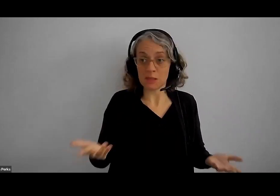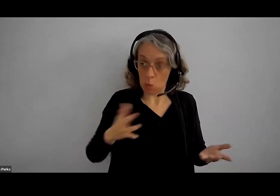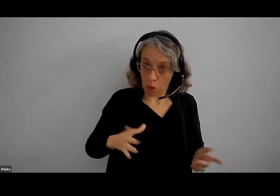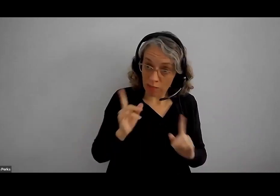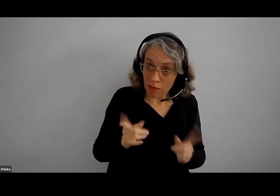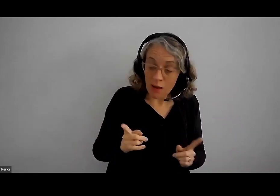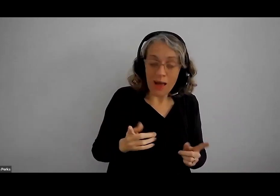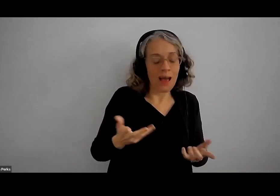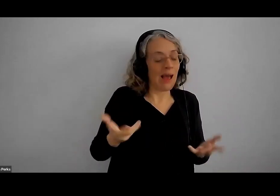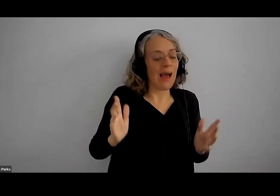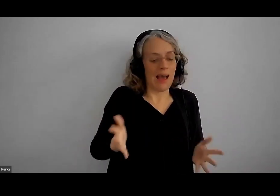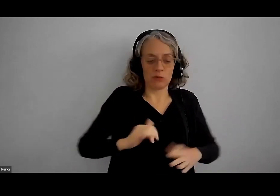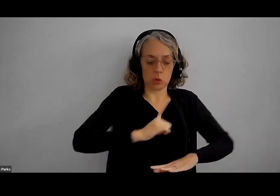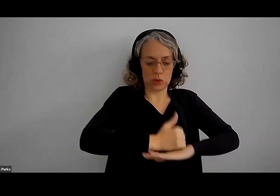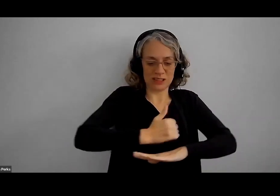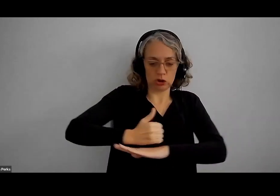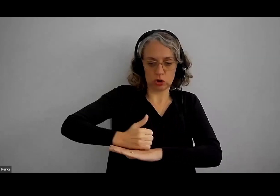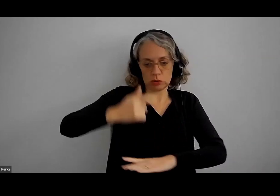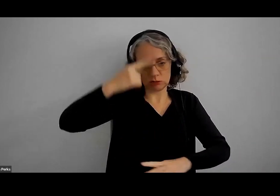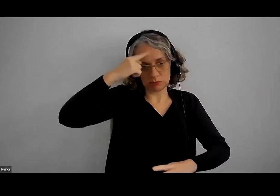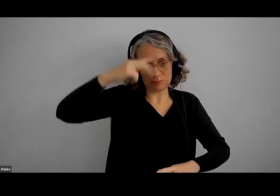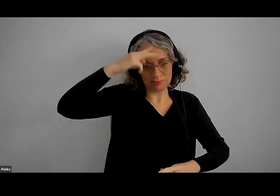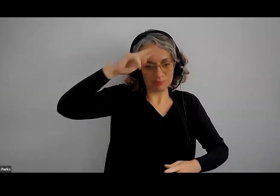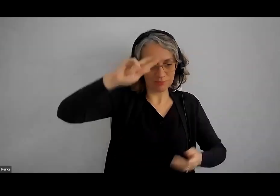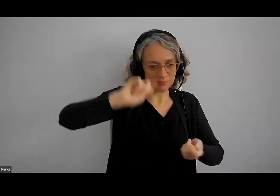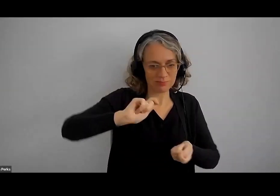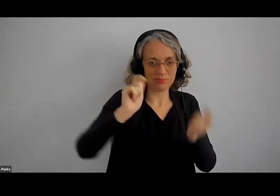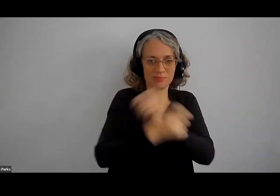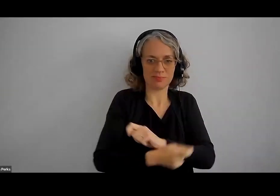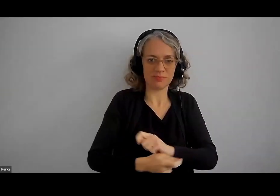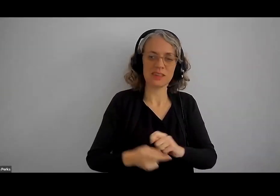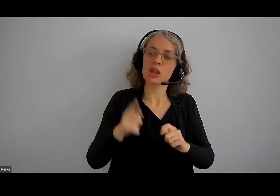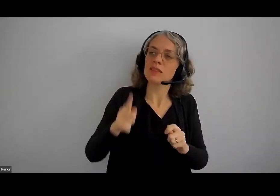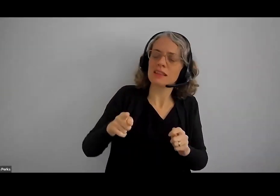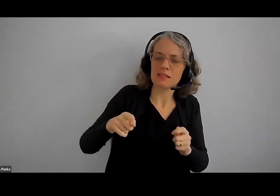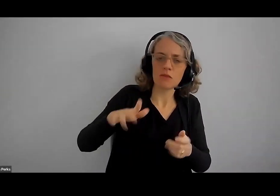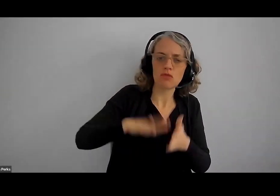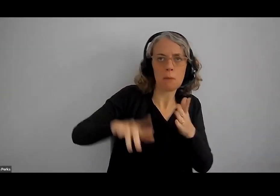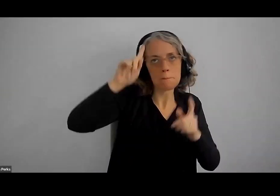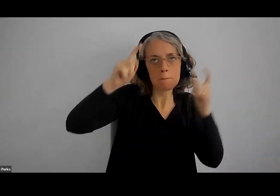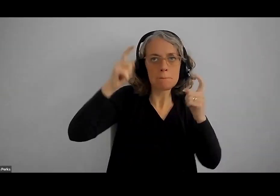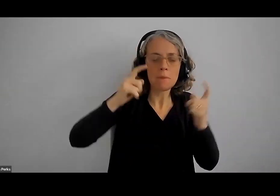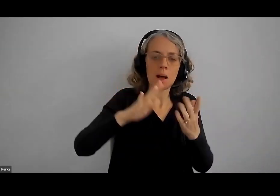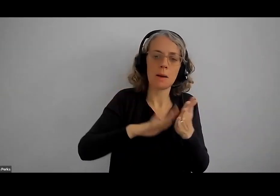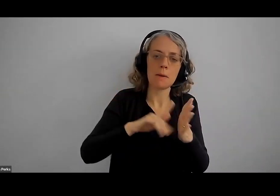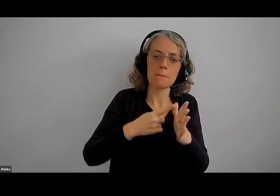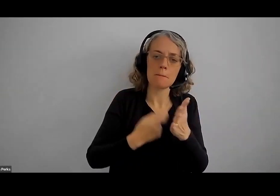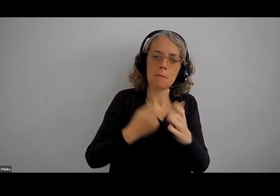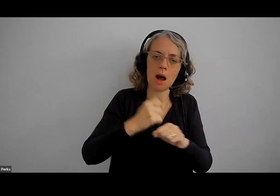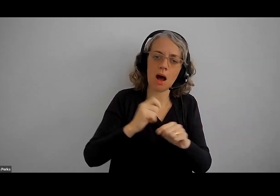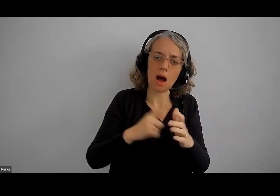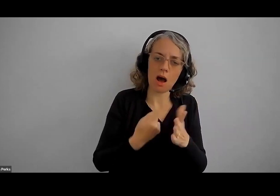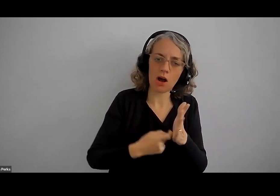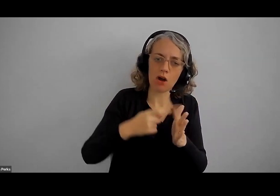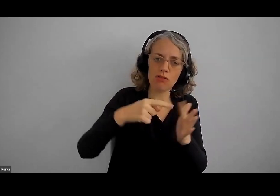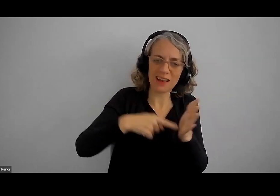this comes from the thinker Marjorie Kelly. So whether you're talking about an enterprise or a government or an